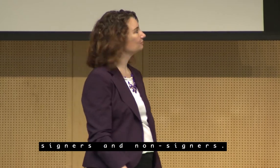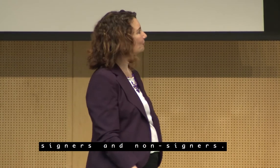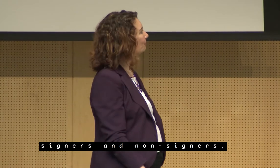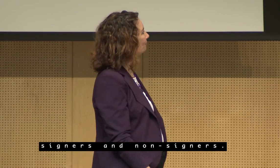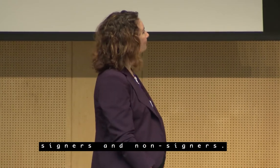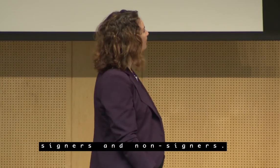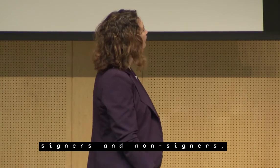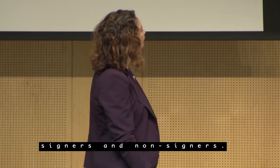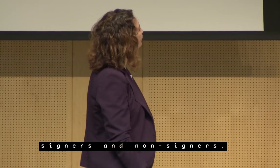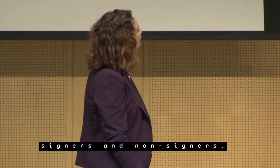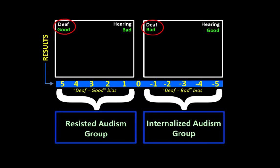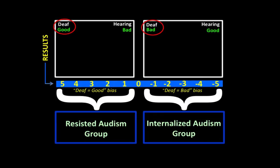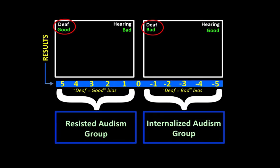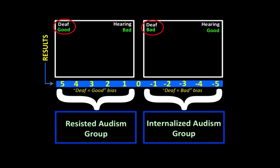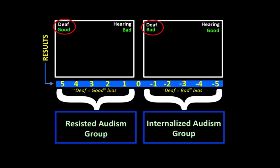non-signers.